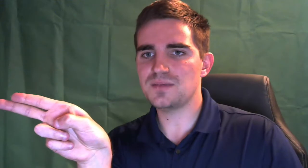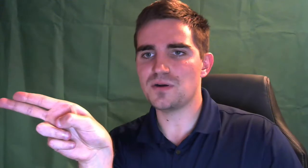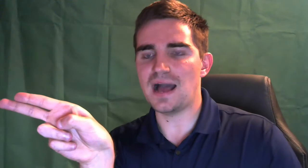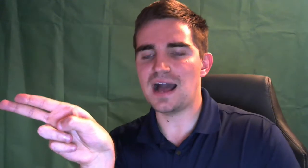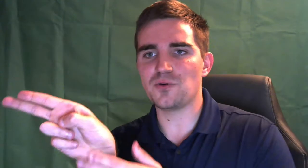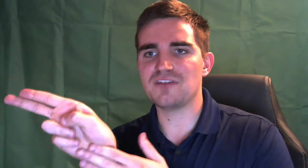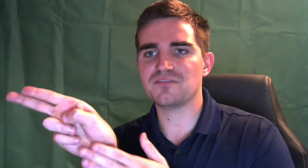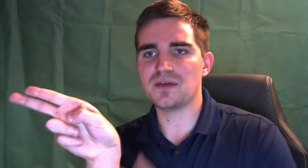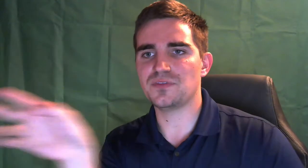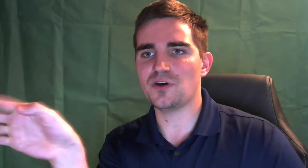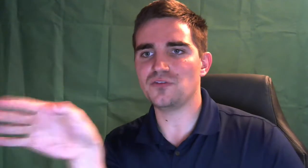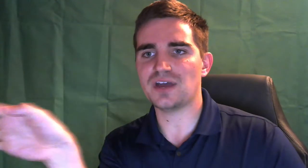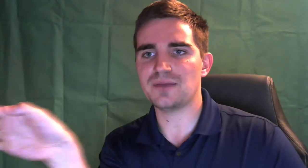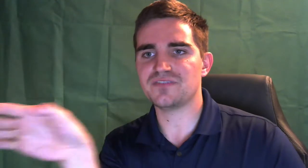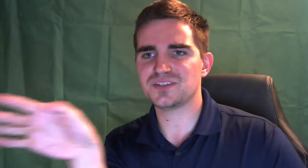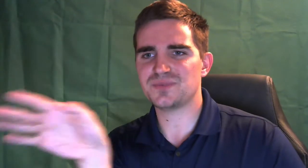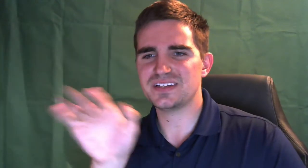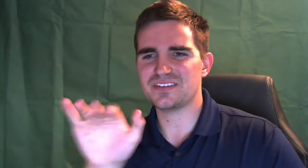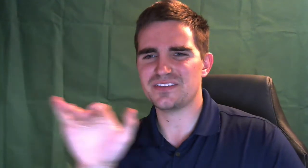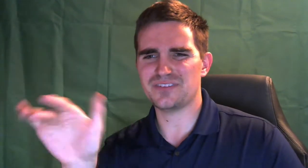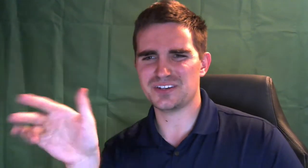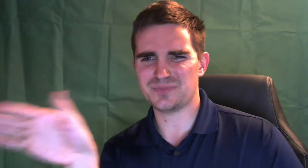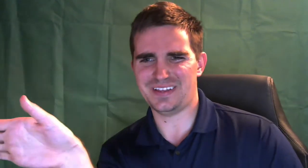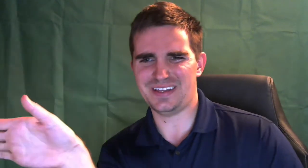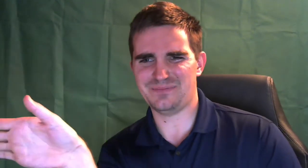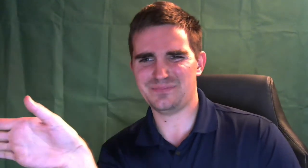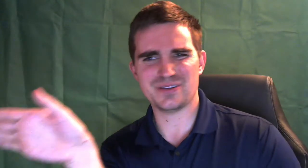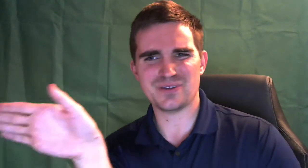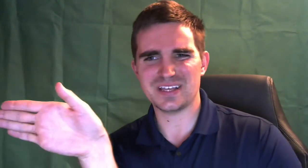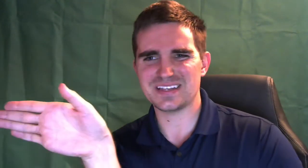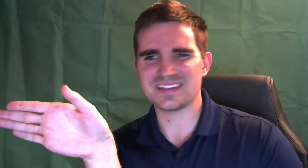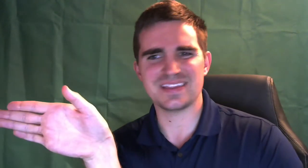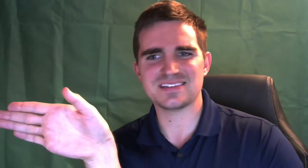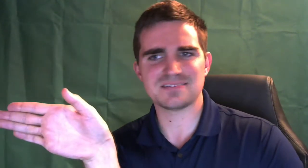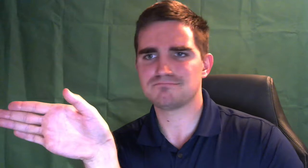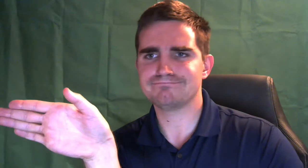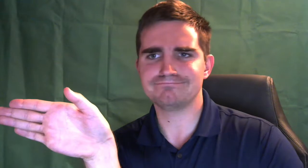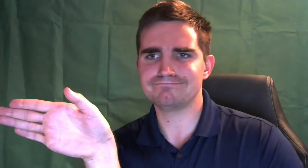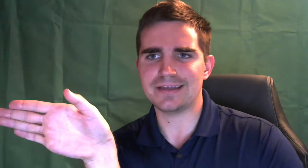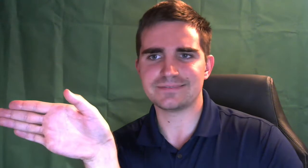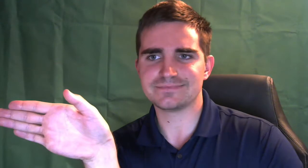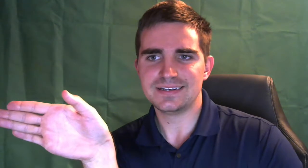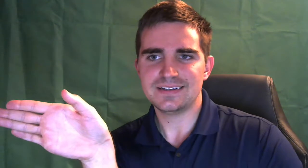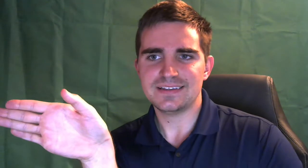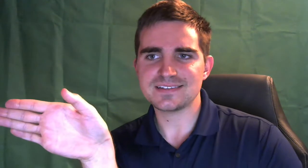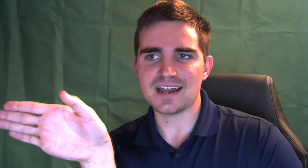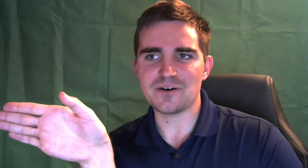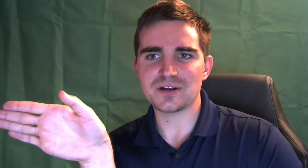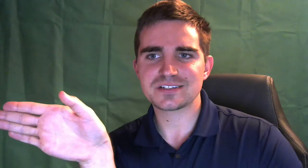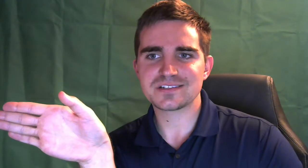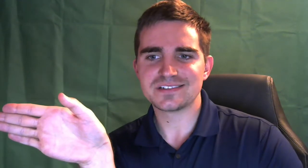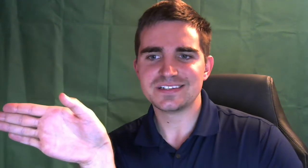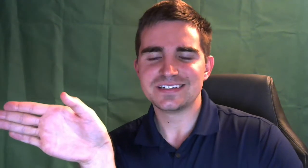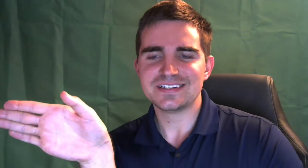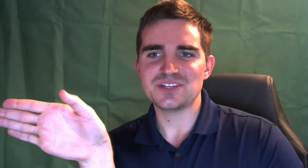palm out away from them the whole time they're fingerspelling, so they'll fingerspell and then put their palm like this, and that's not how it works. So you want